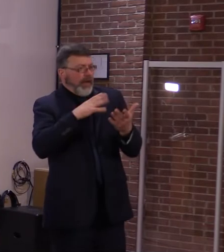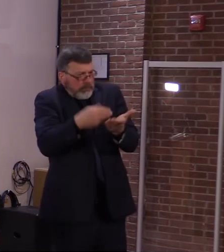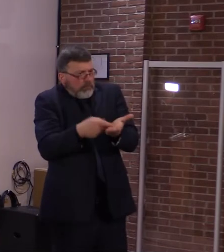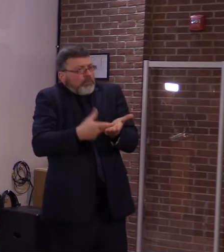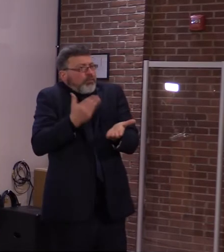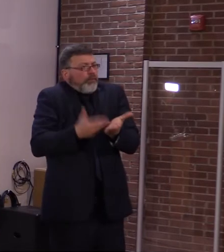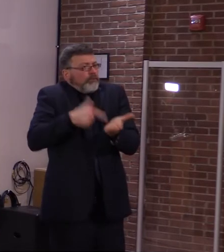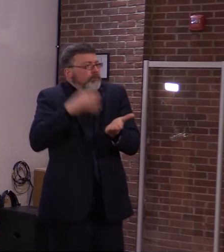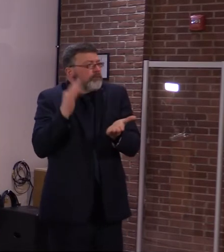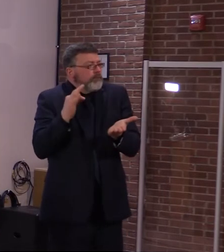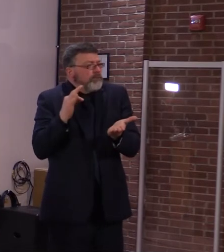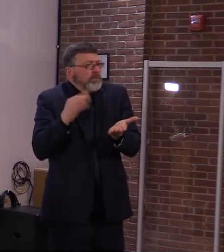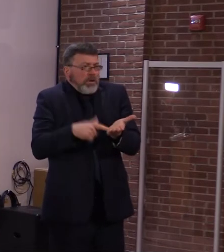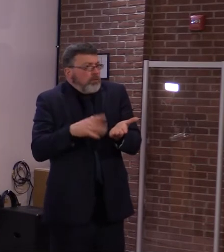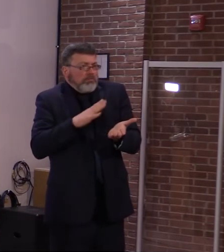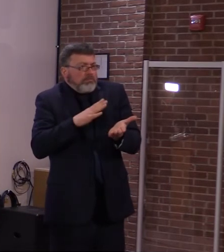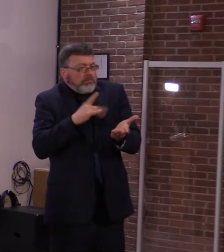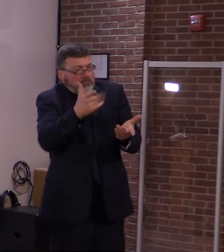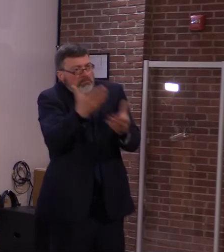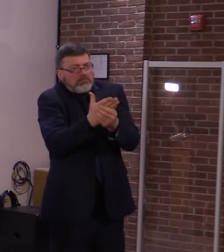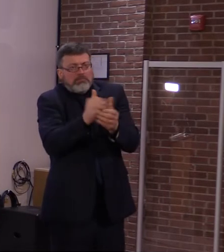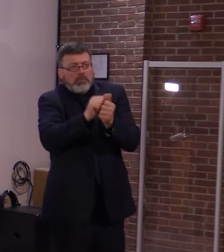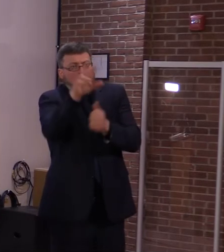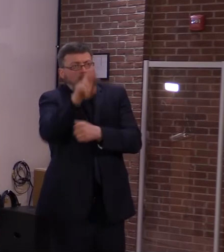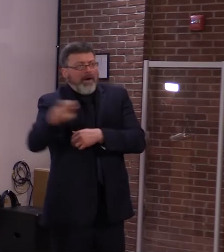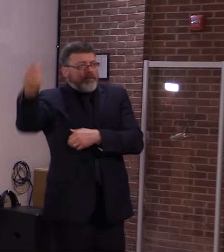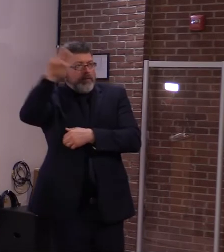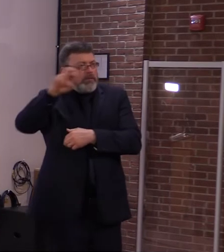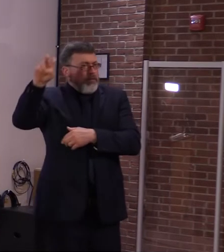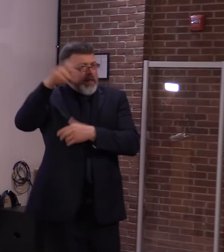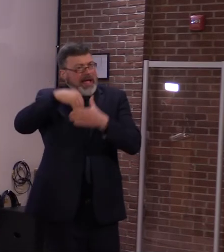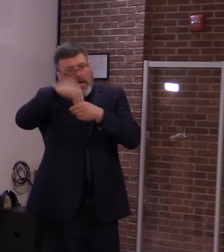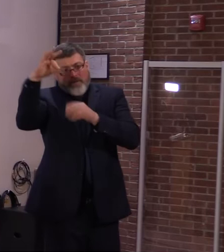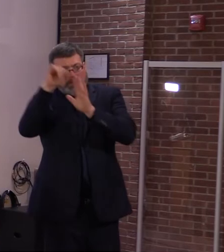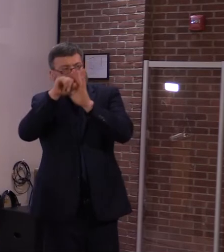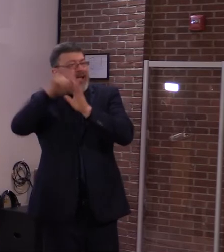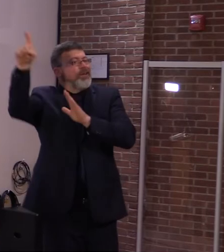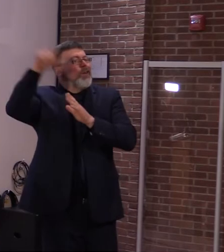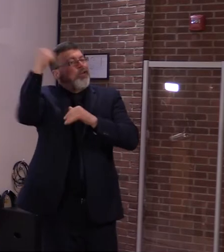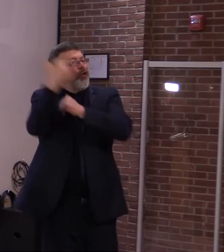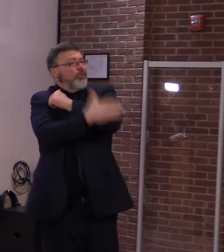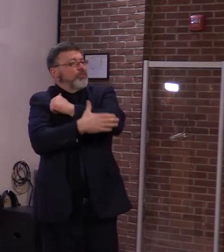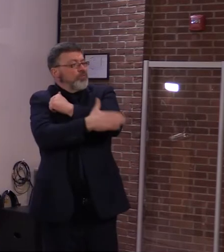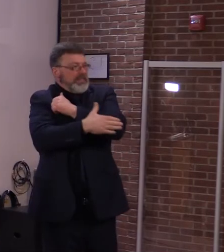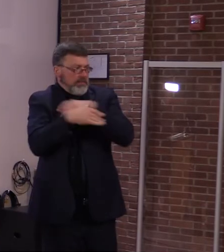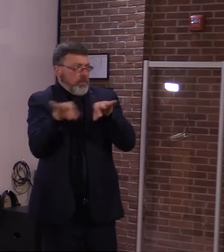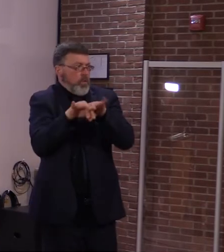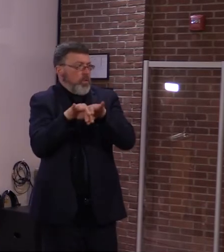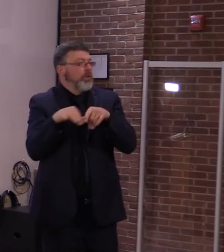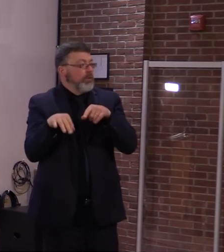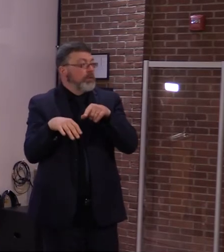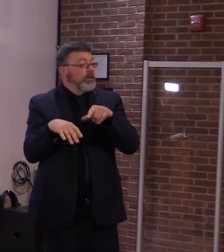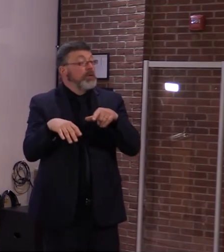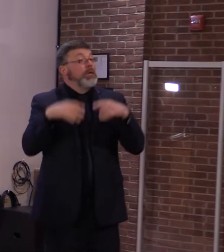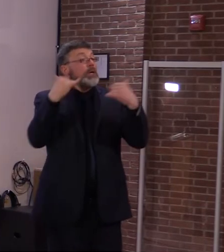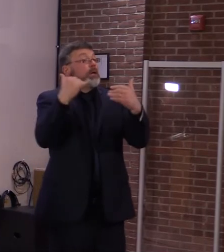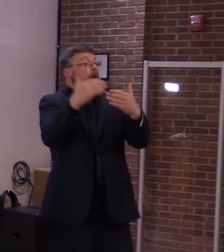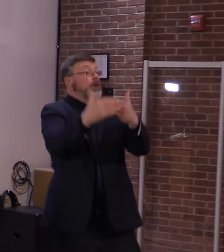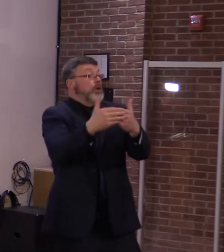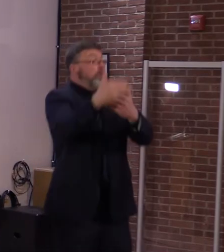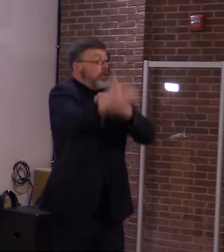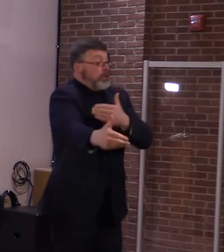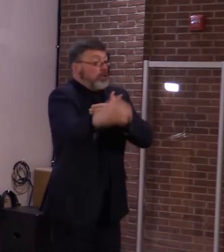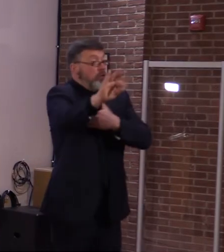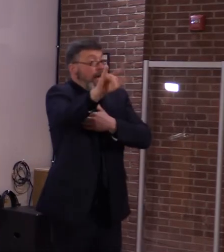July when we're going to be increasing the gathering sizes, but it's going to be somewhat